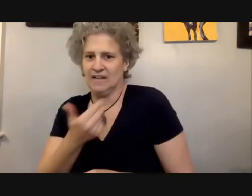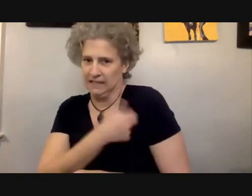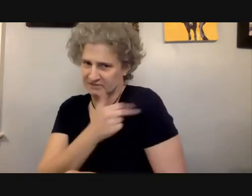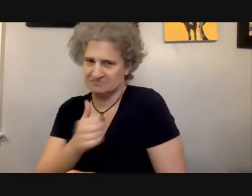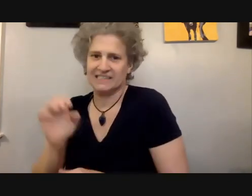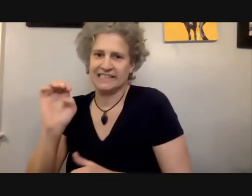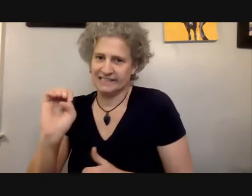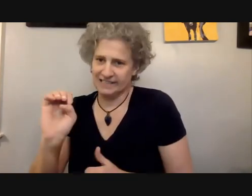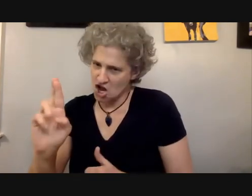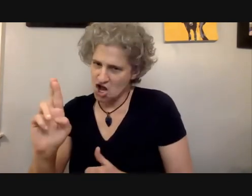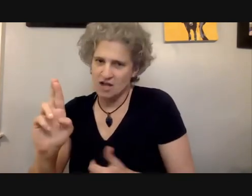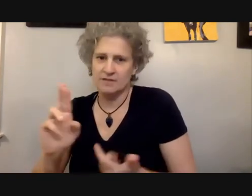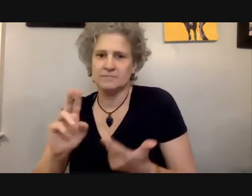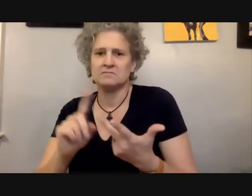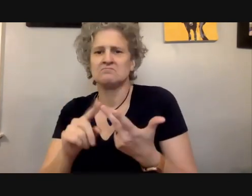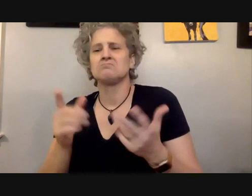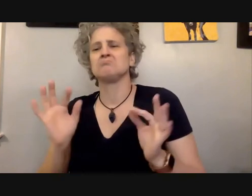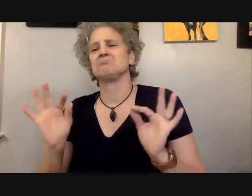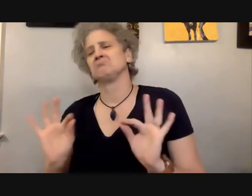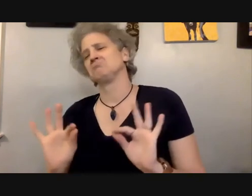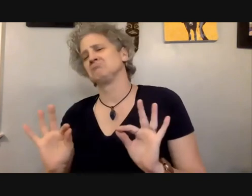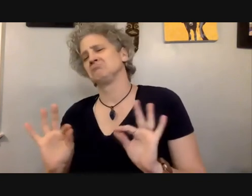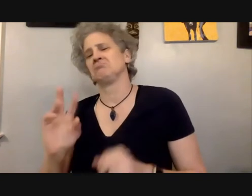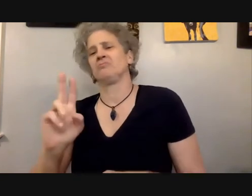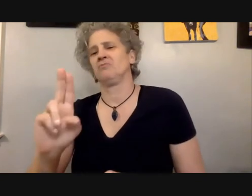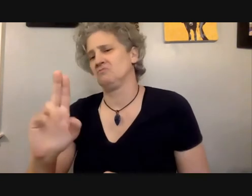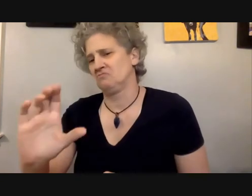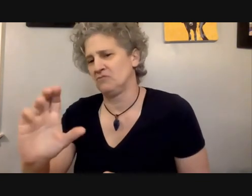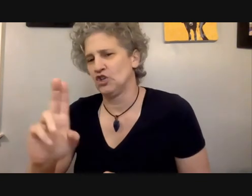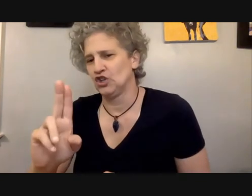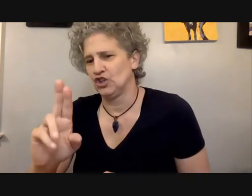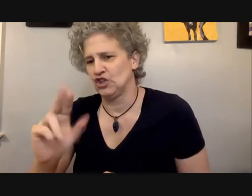bring somebody to the hospital or to the ER.